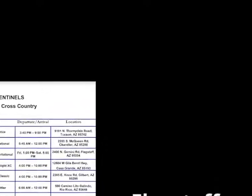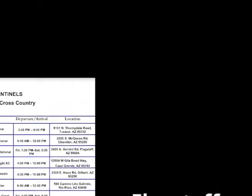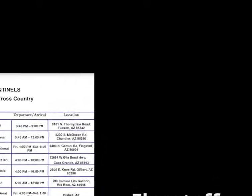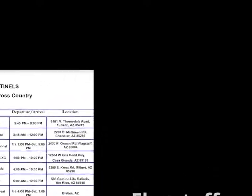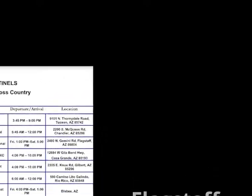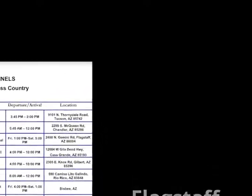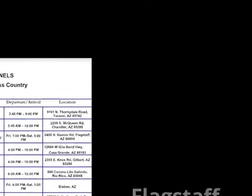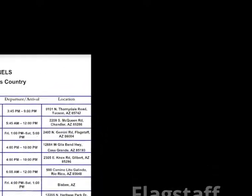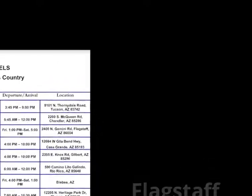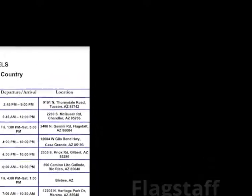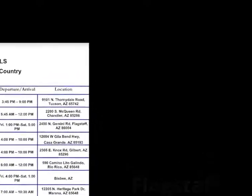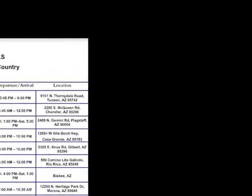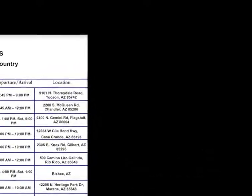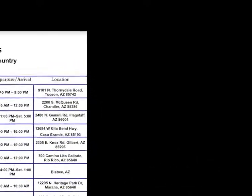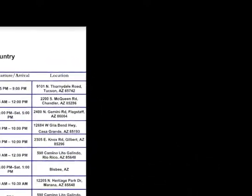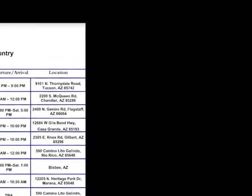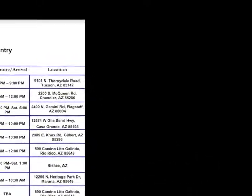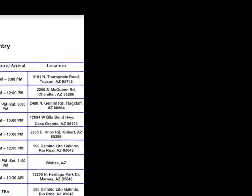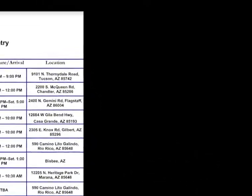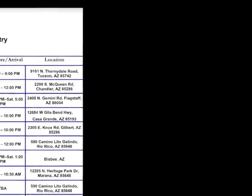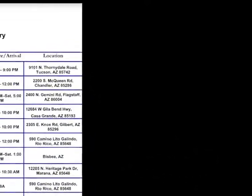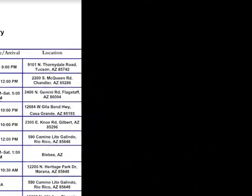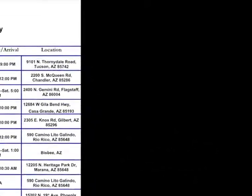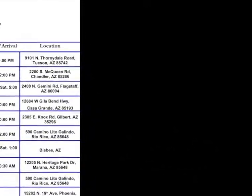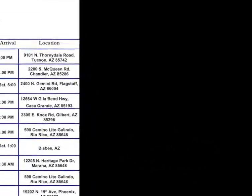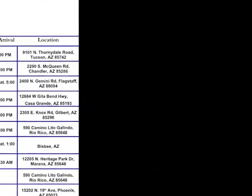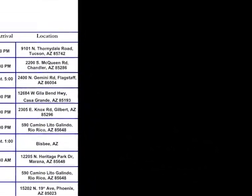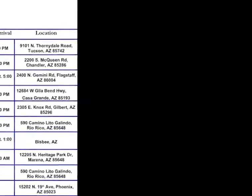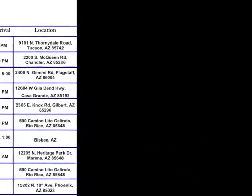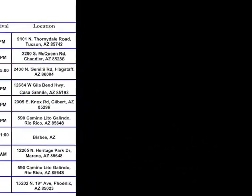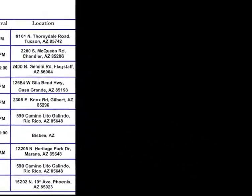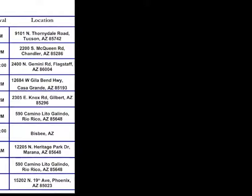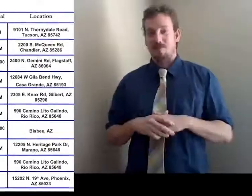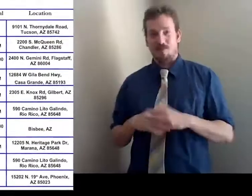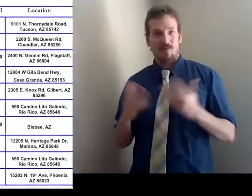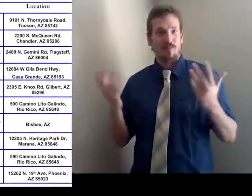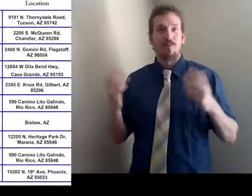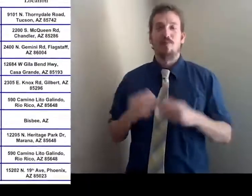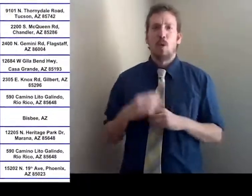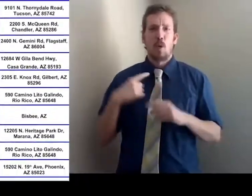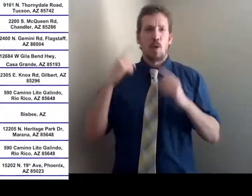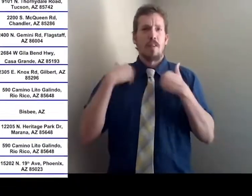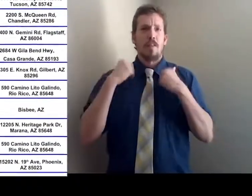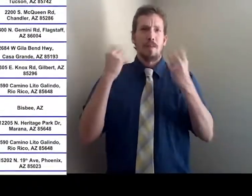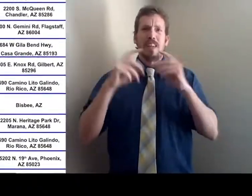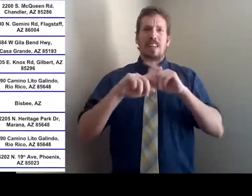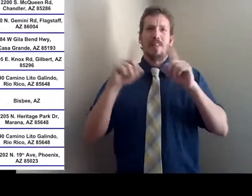Every meet, The cross-country meet schedule zooms in.